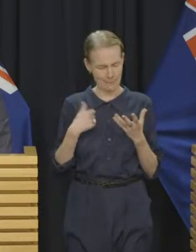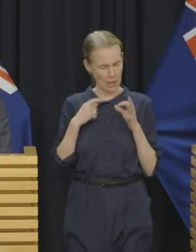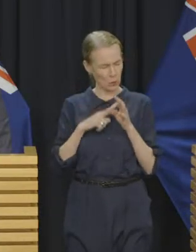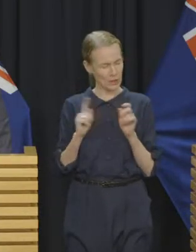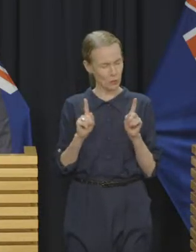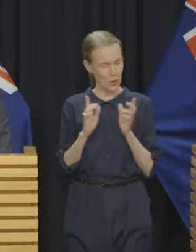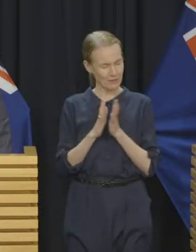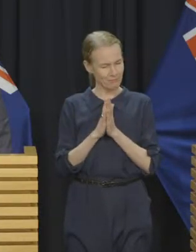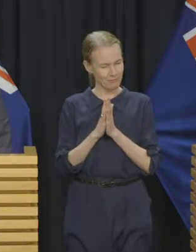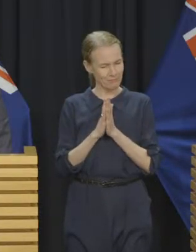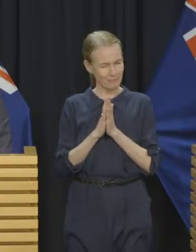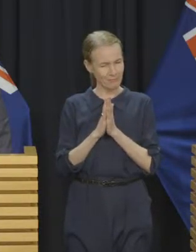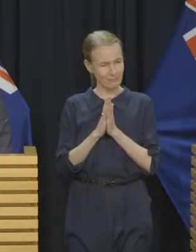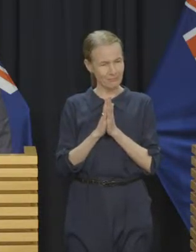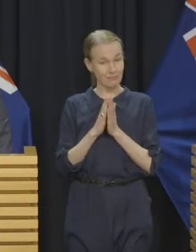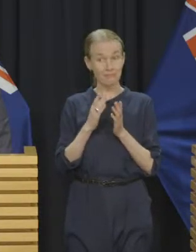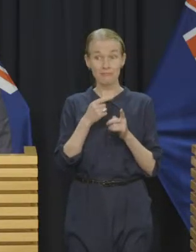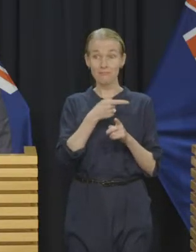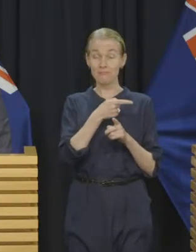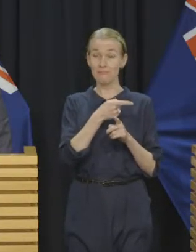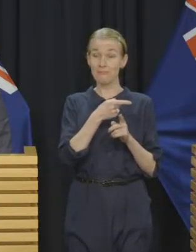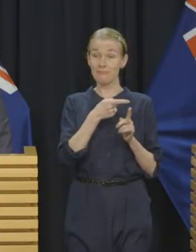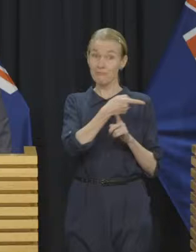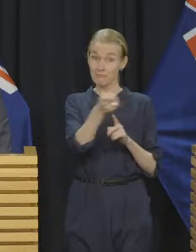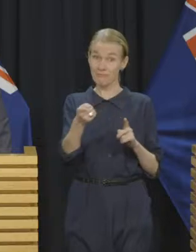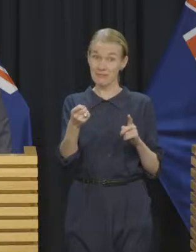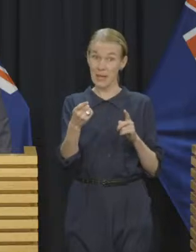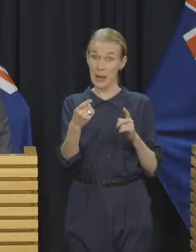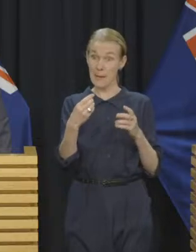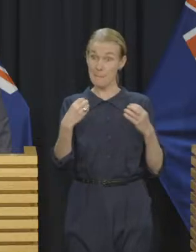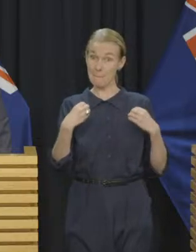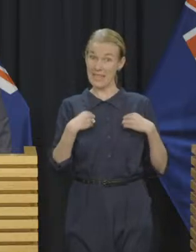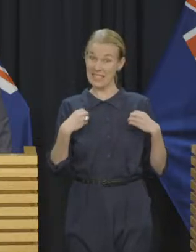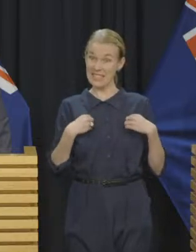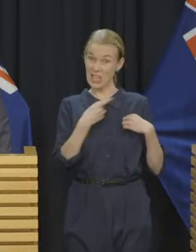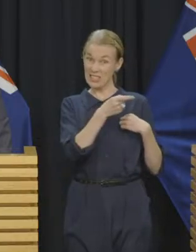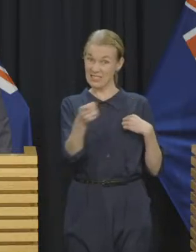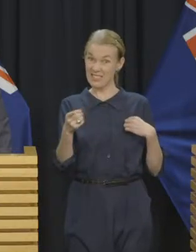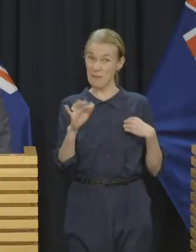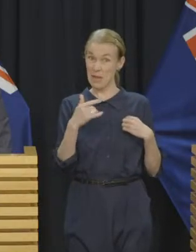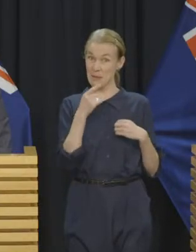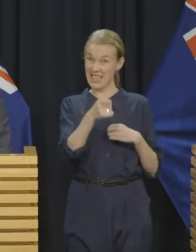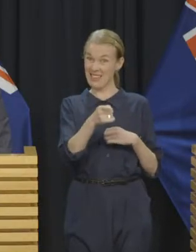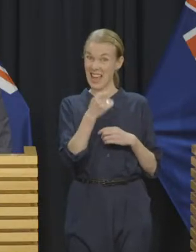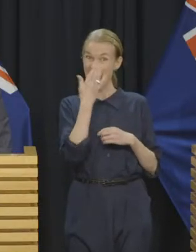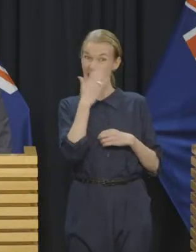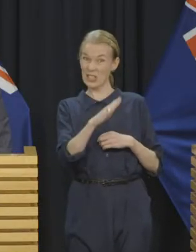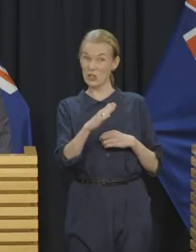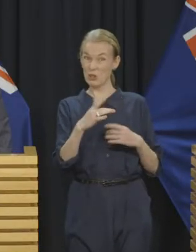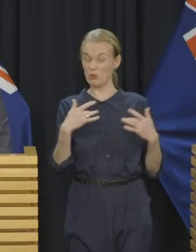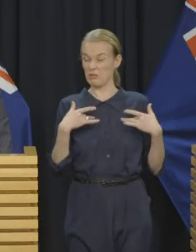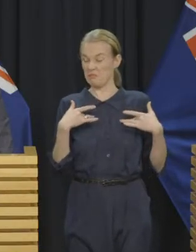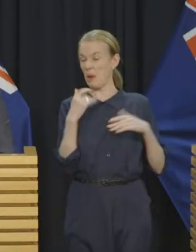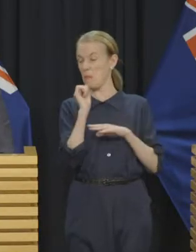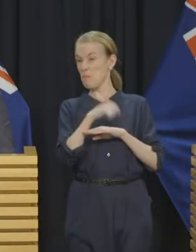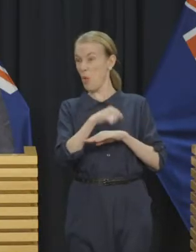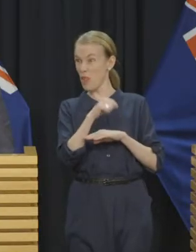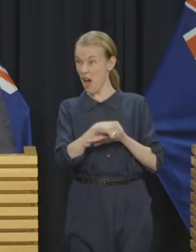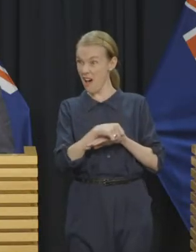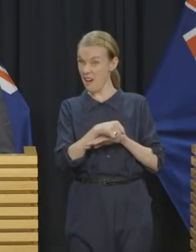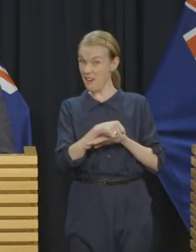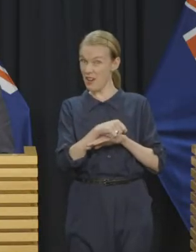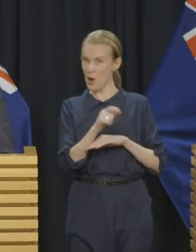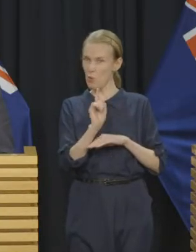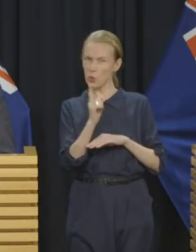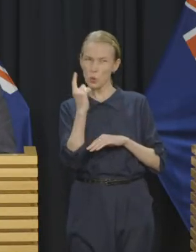thinking? Are they being responsible enough of creating posters, or would you urge them to create more? Look, I would like them to do